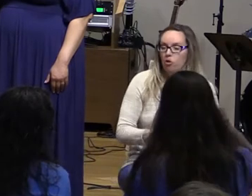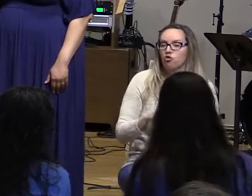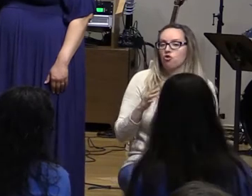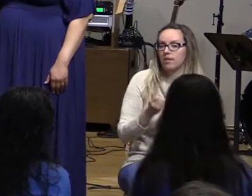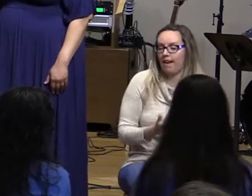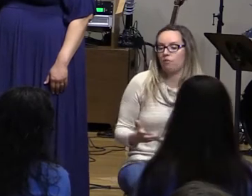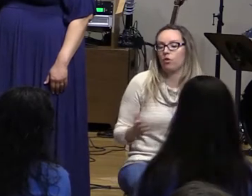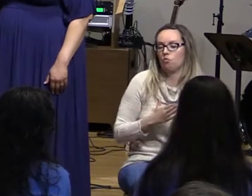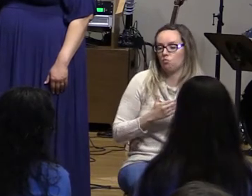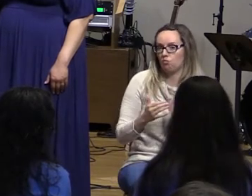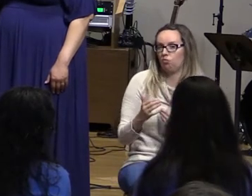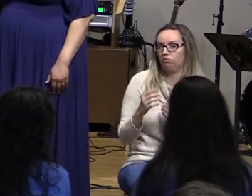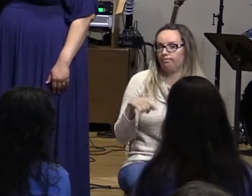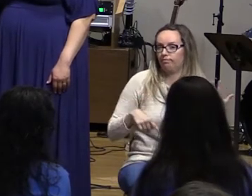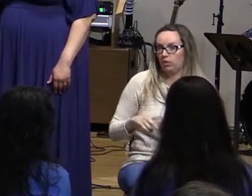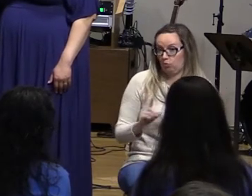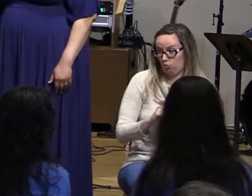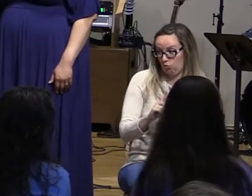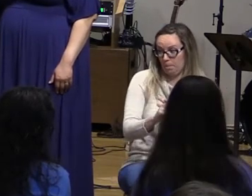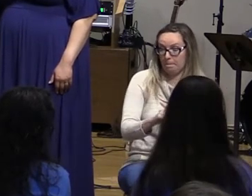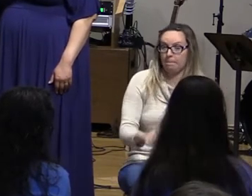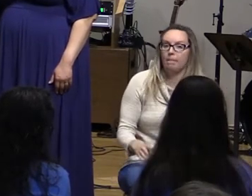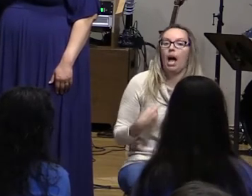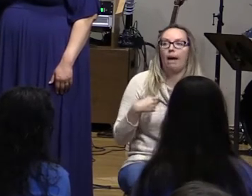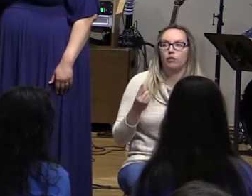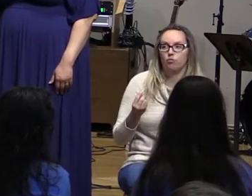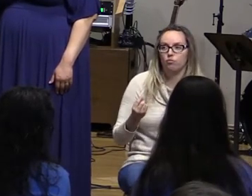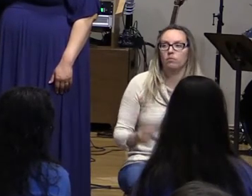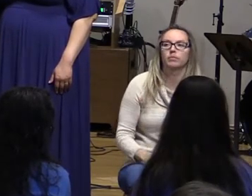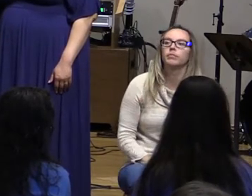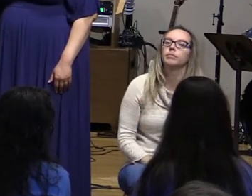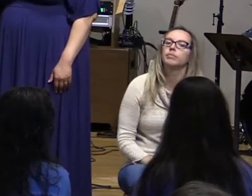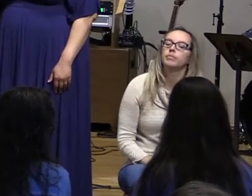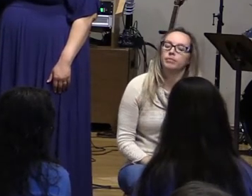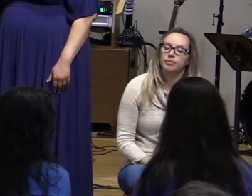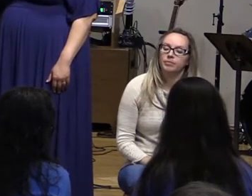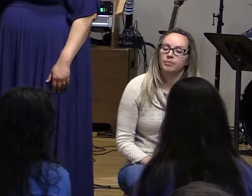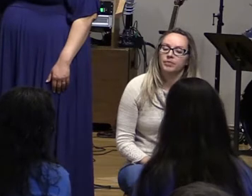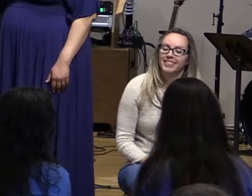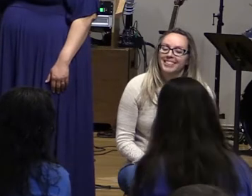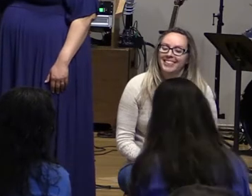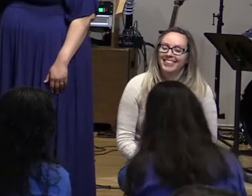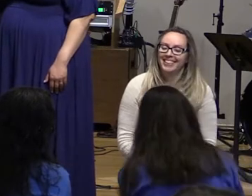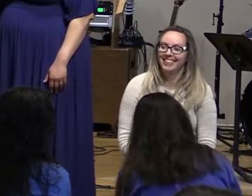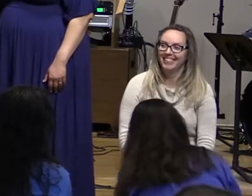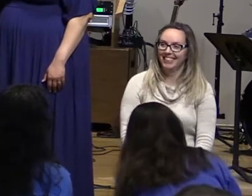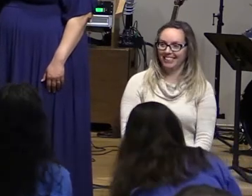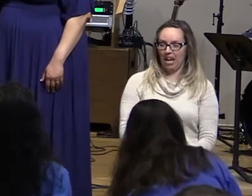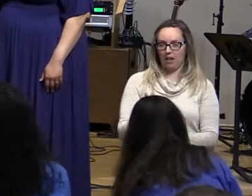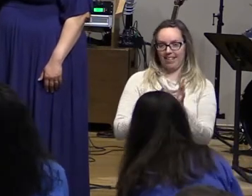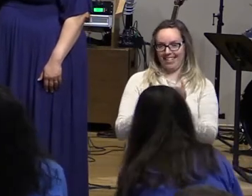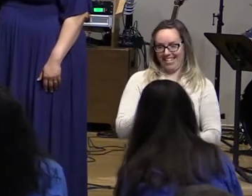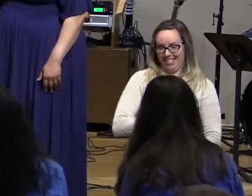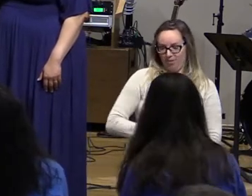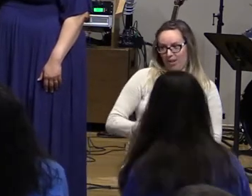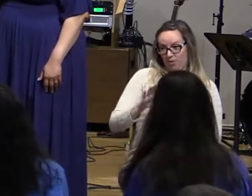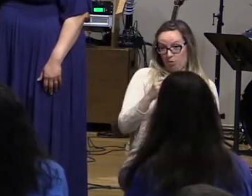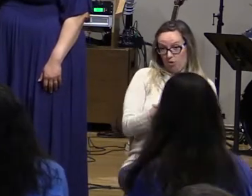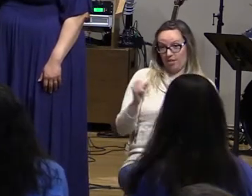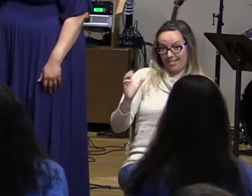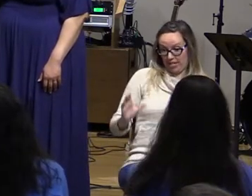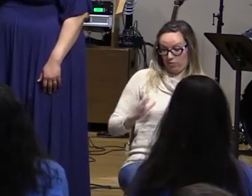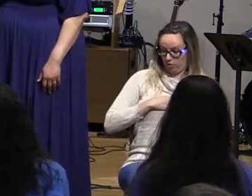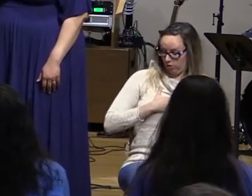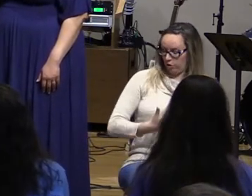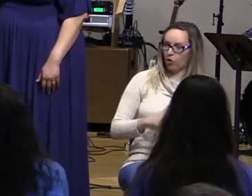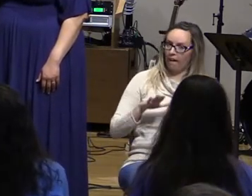in whatever forms they present themselves? Do you confess Jesus Christ as your Savior, put your